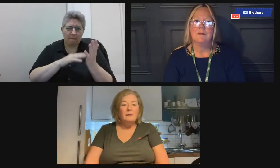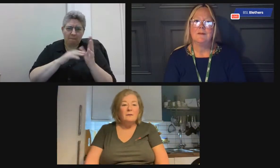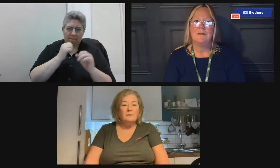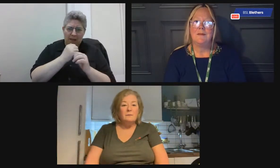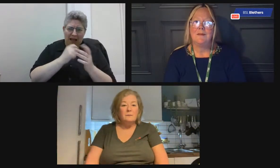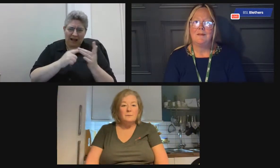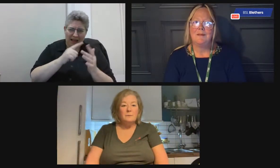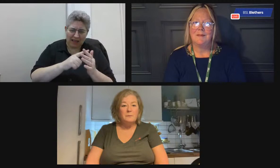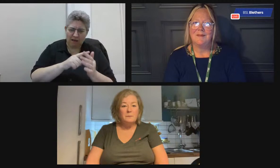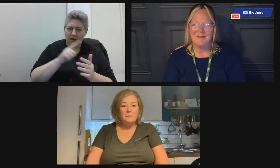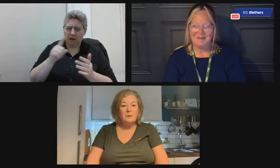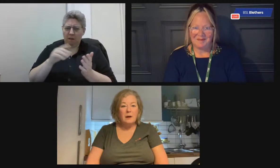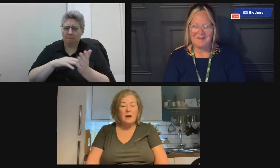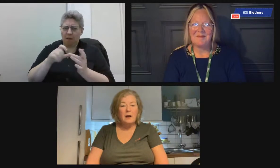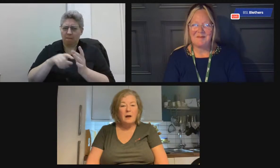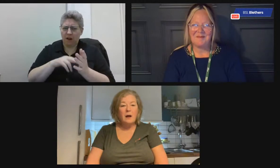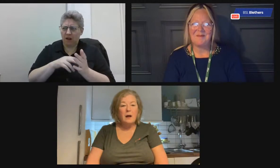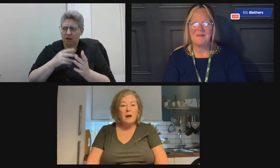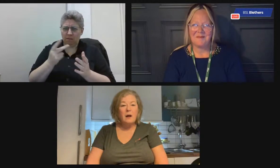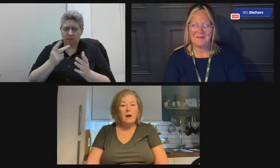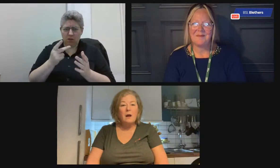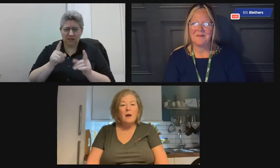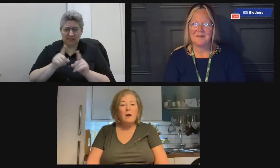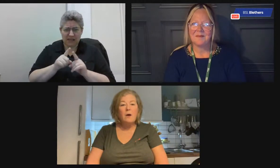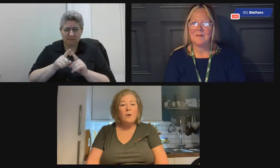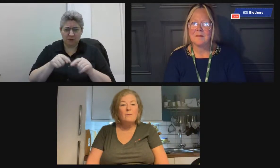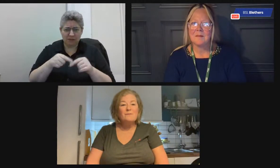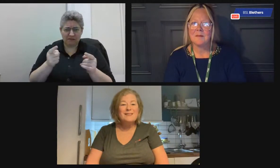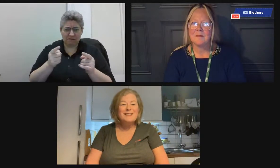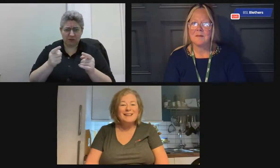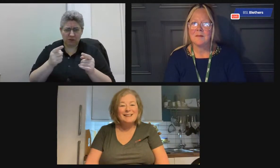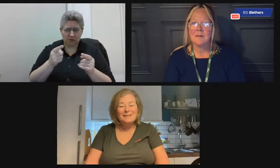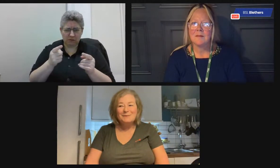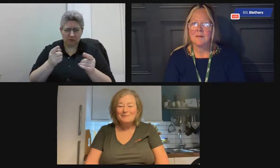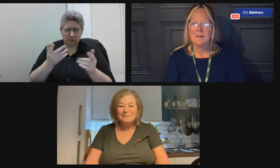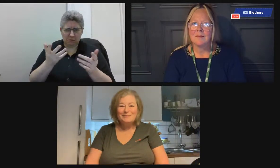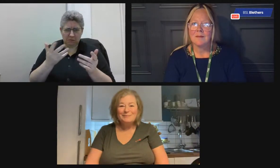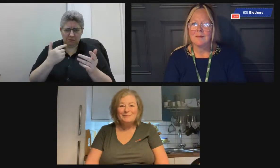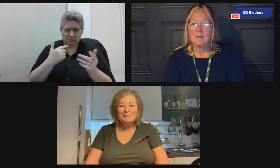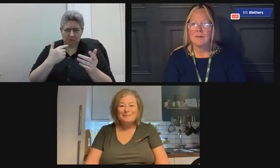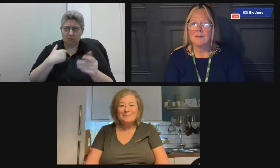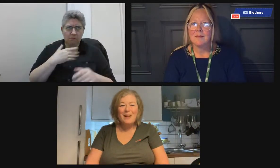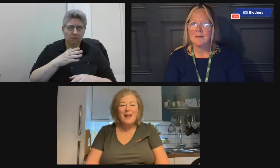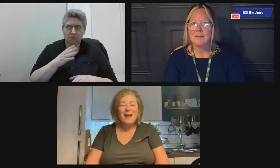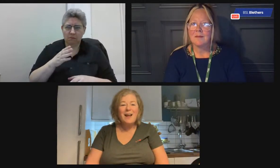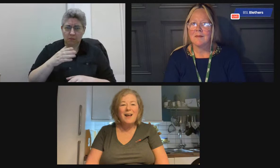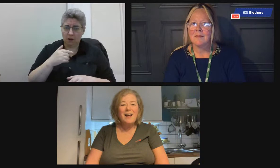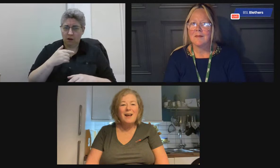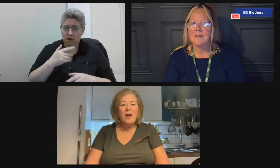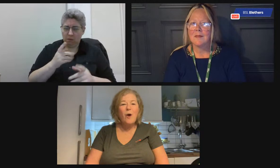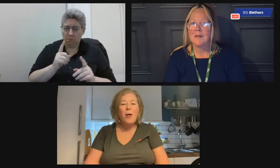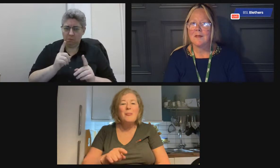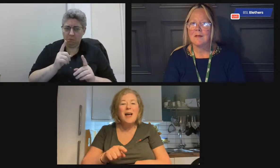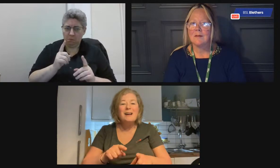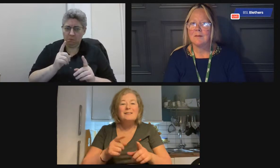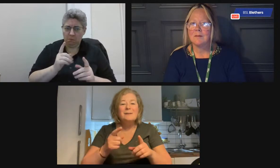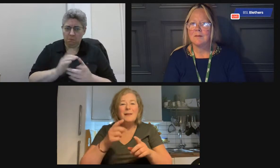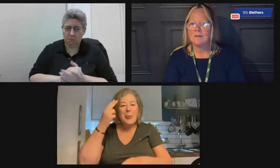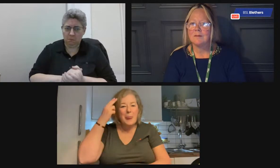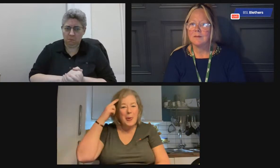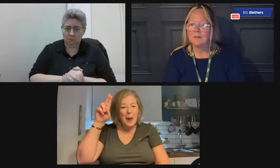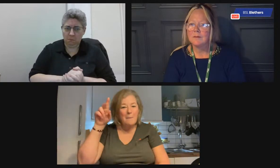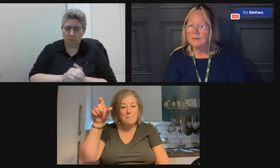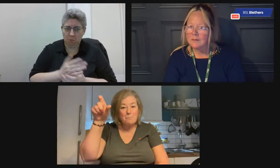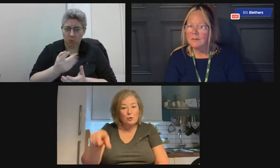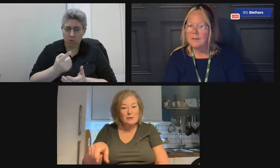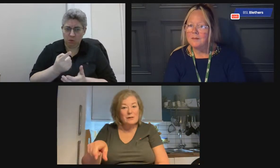things. So we've talked about Maggie's, we've talked about MacMillan. Are they the same thing or are they different?